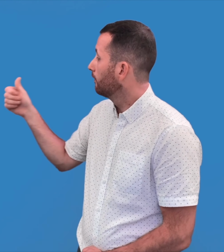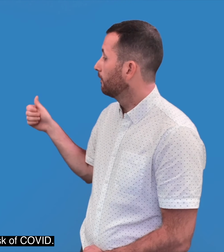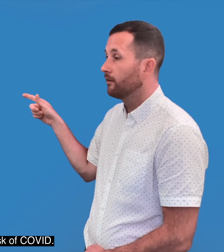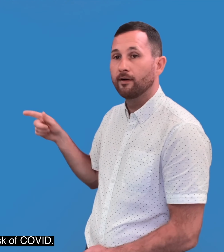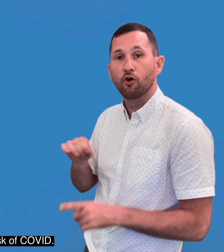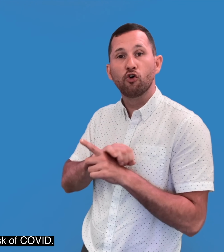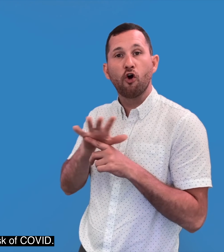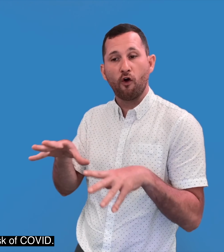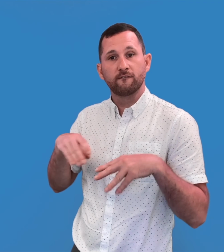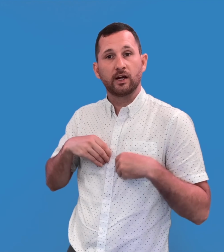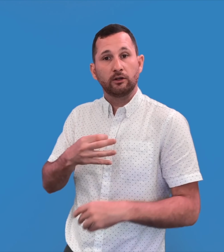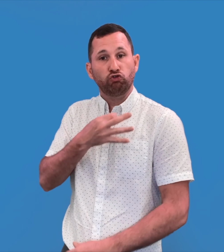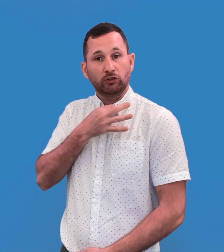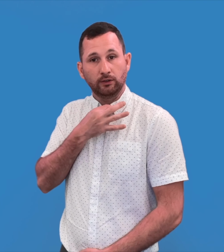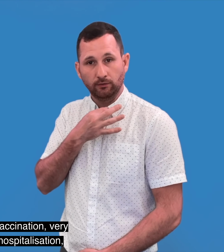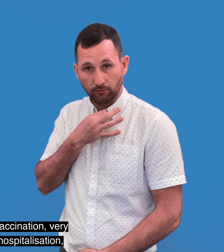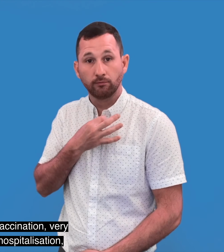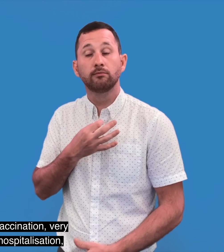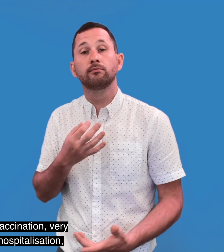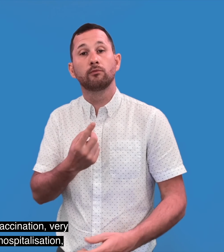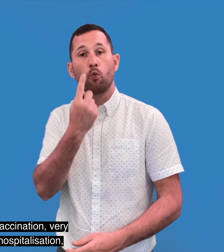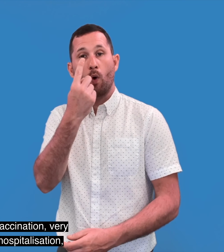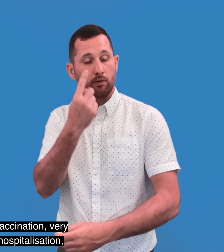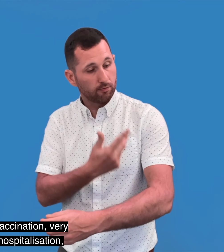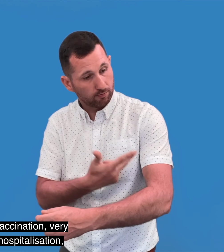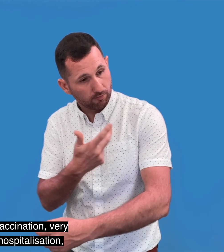Risk of COVID, 1 vaccination, very low,